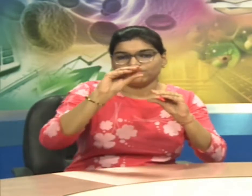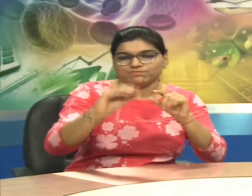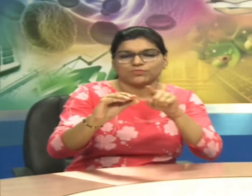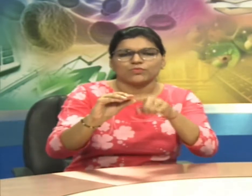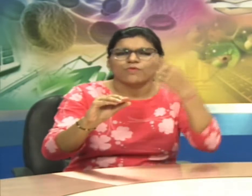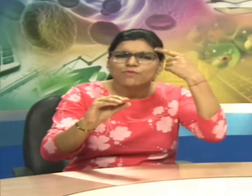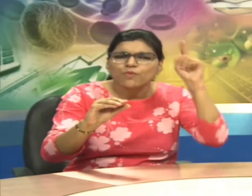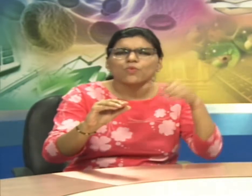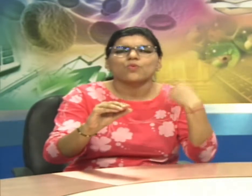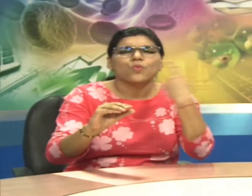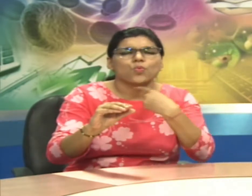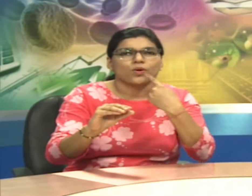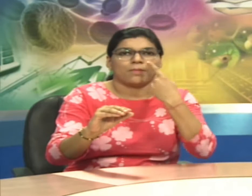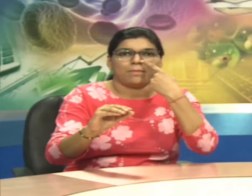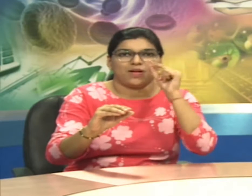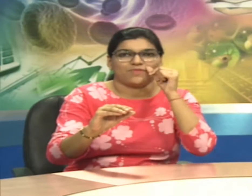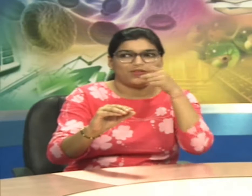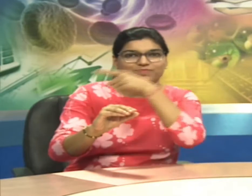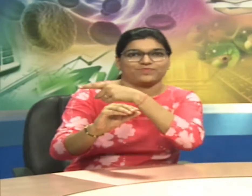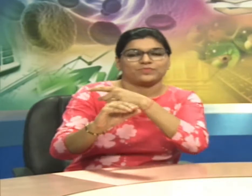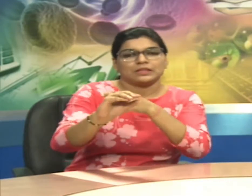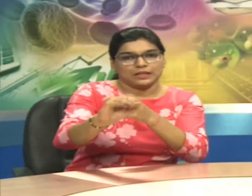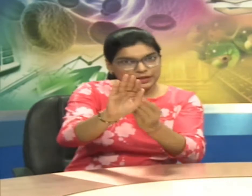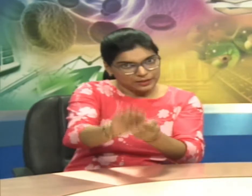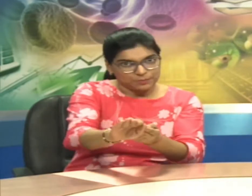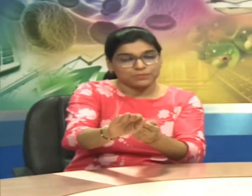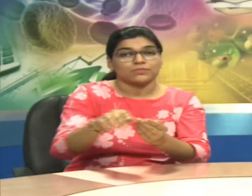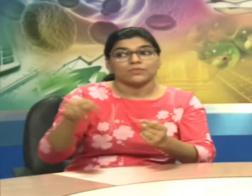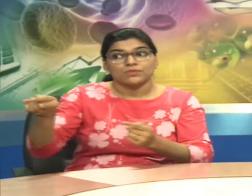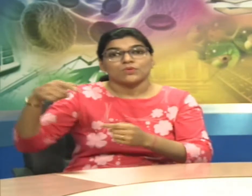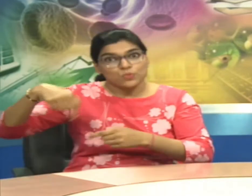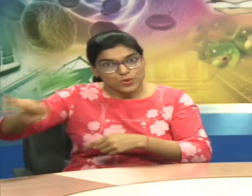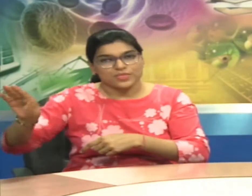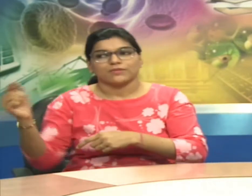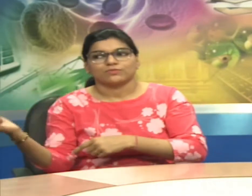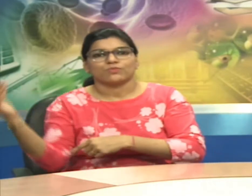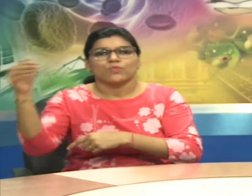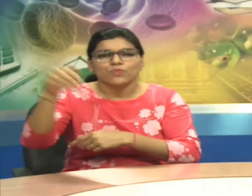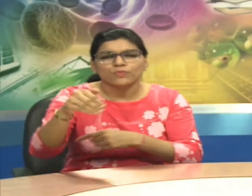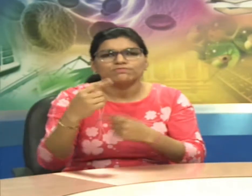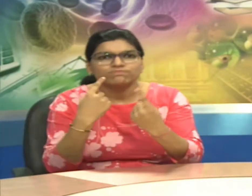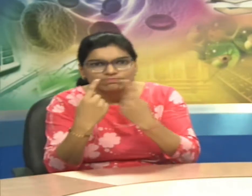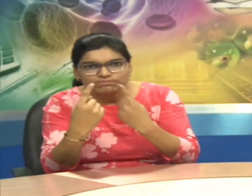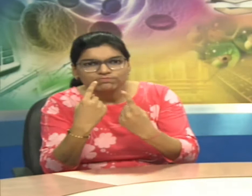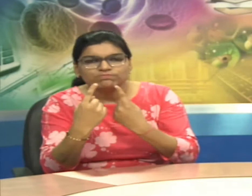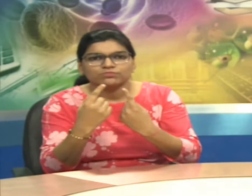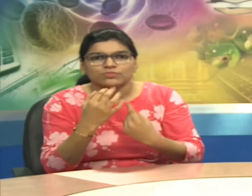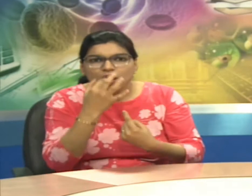and give some amount for bank. Bank asked them for whom they are saving the money.